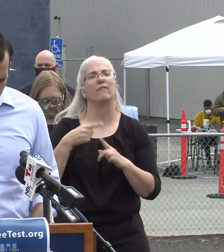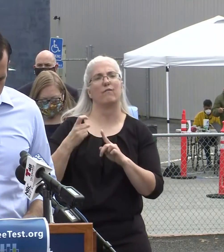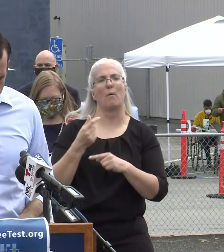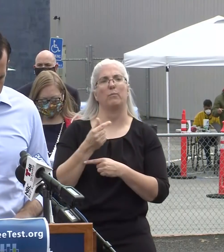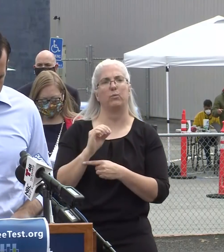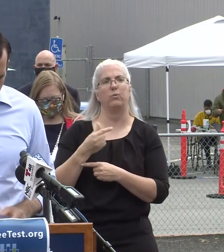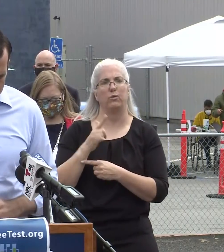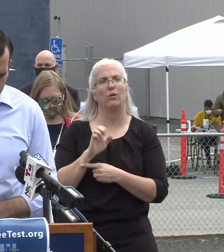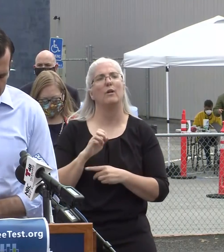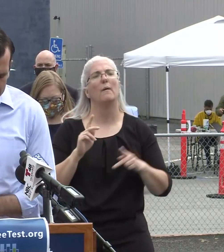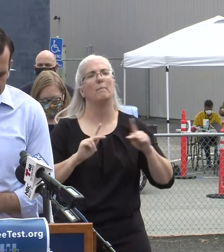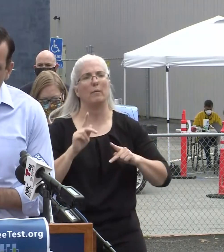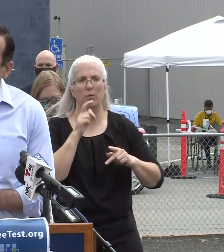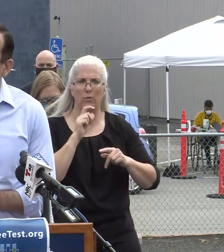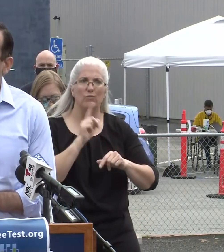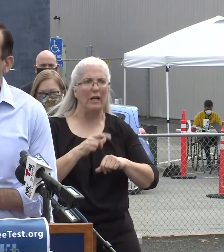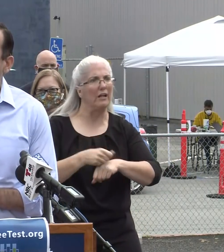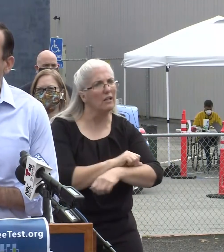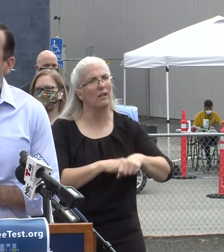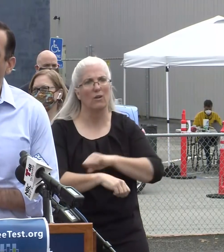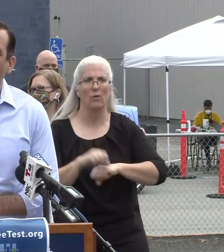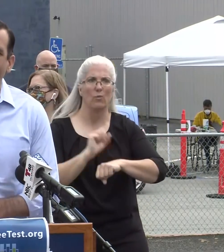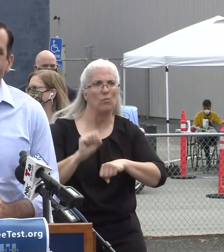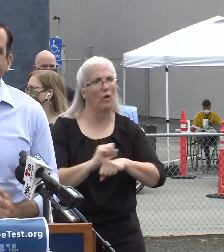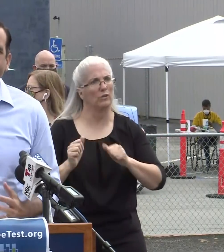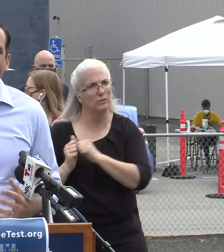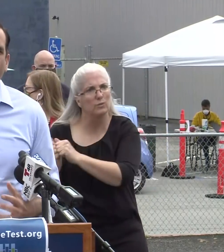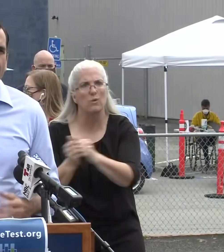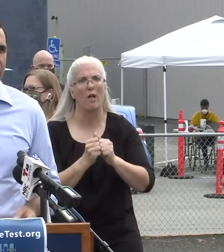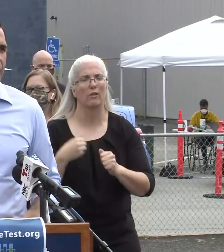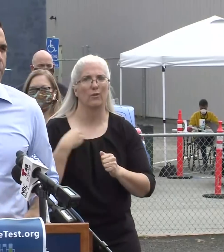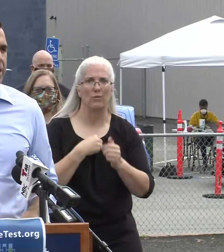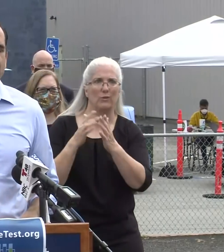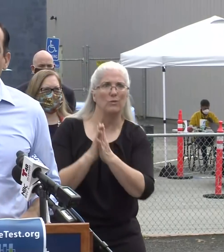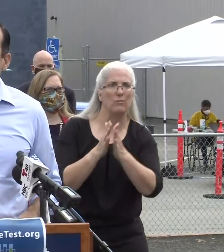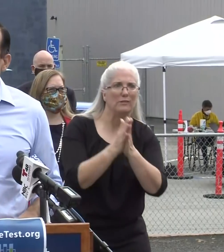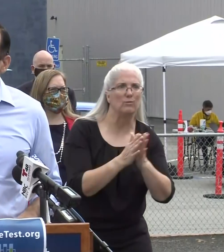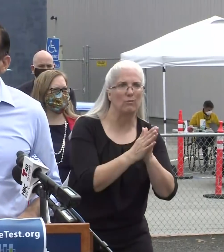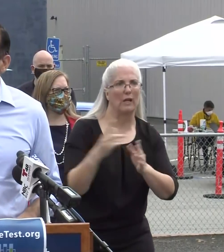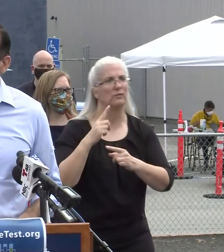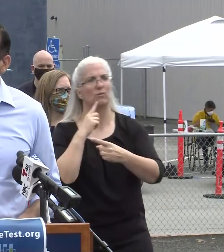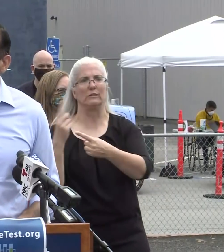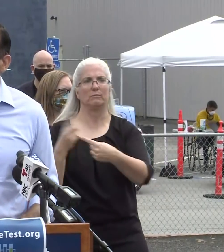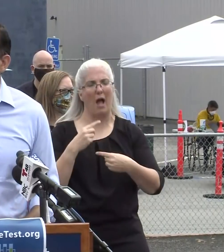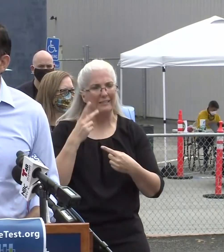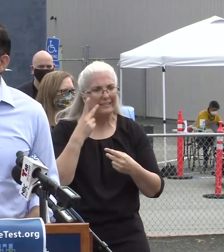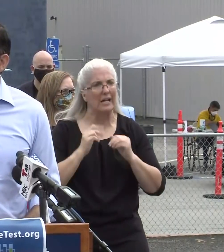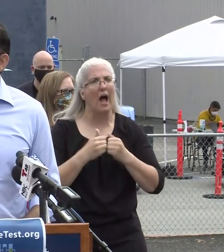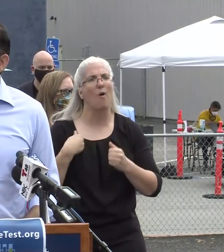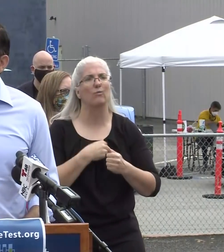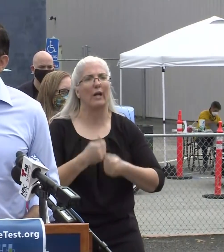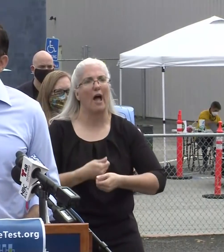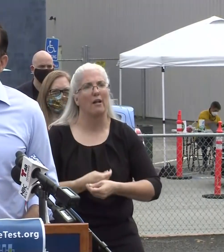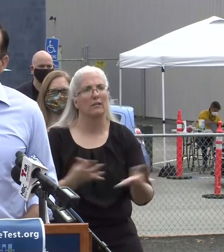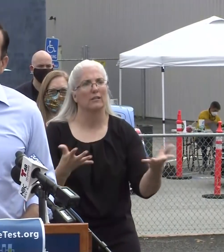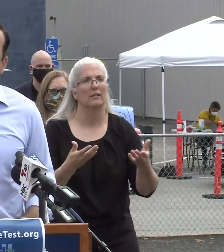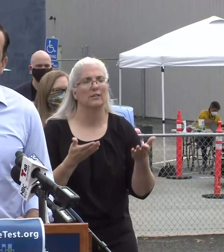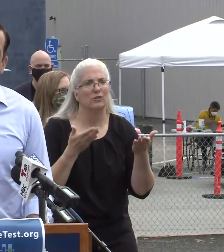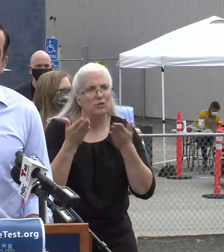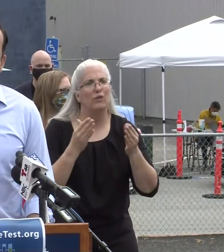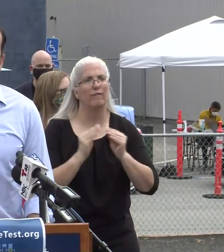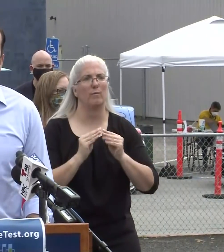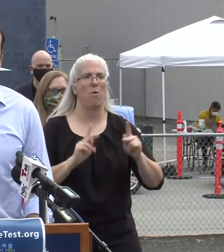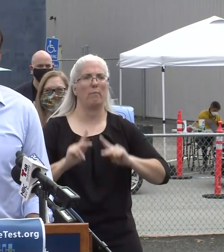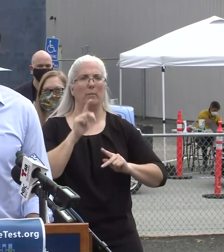and everyone who has been so responsive to our request to see how we can serve more of our residents. We know that where